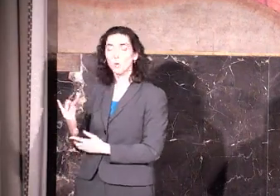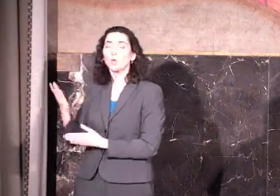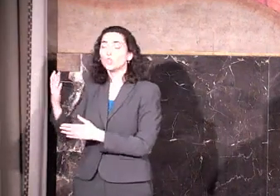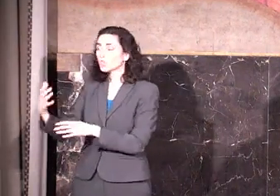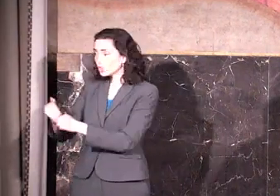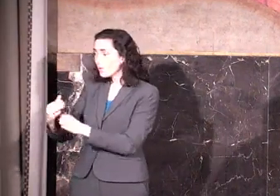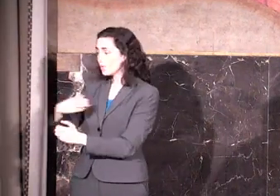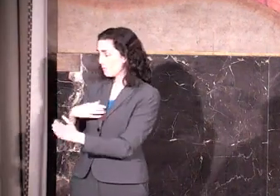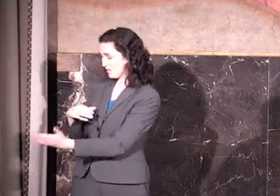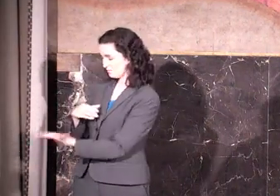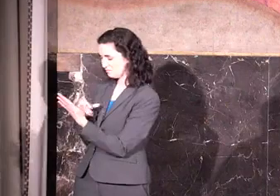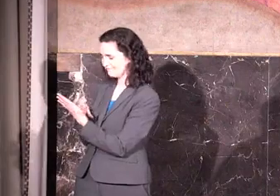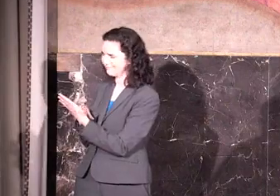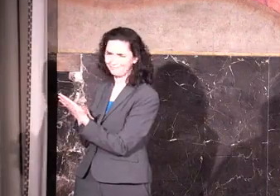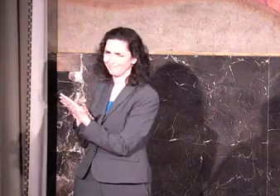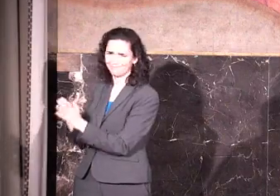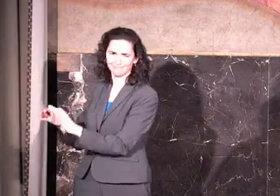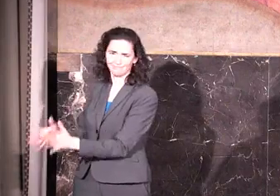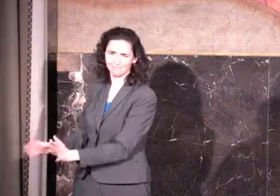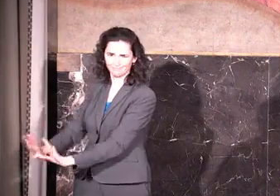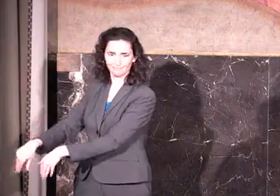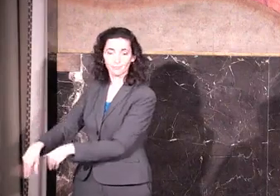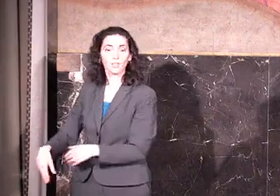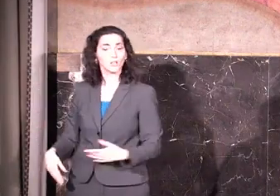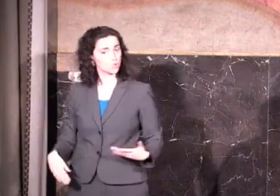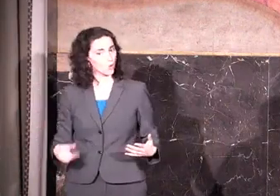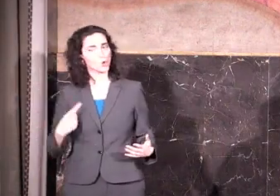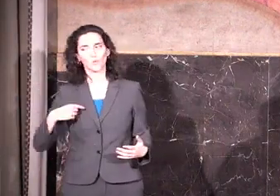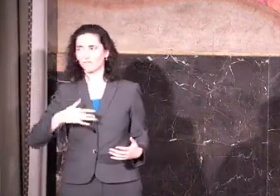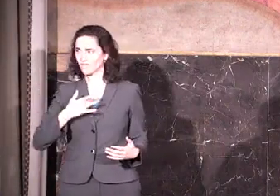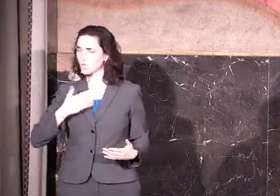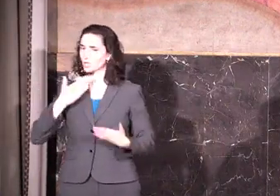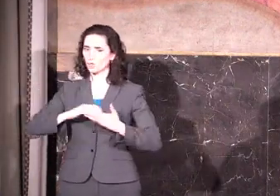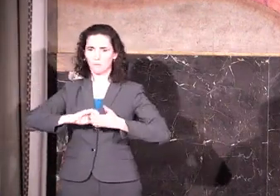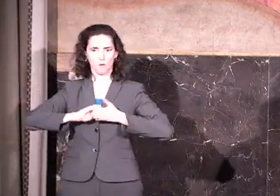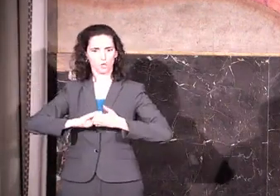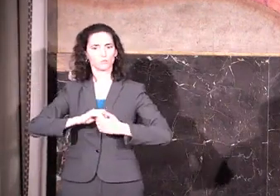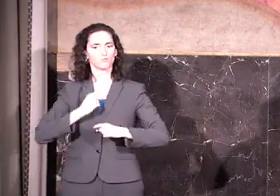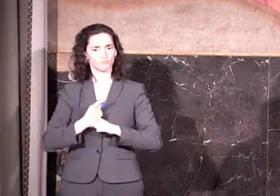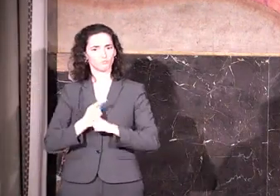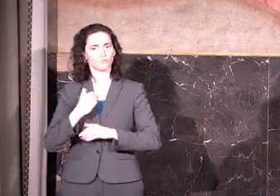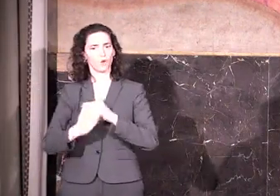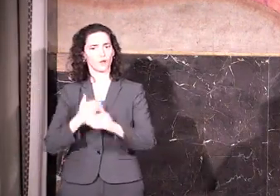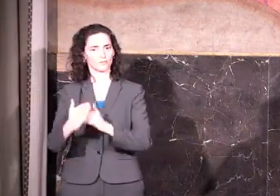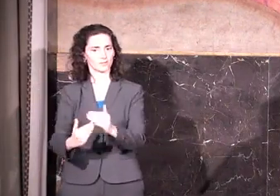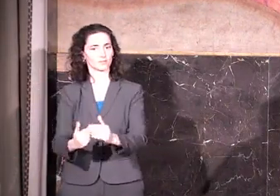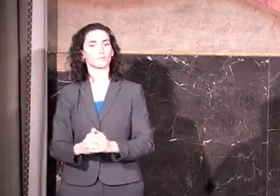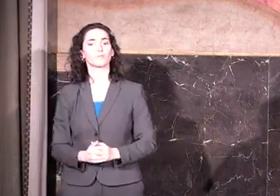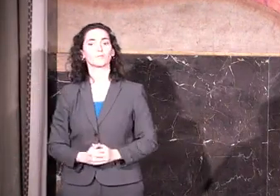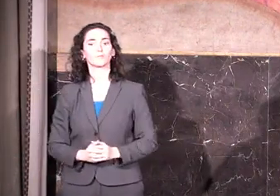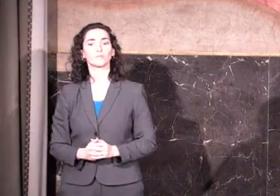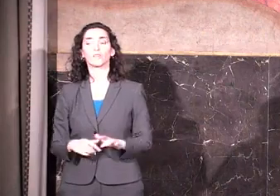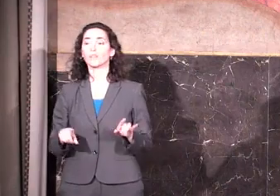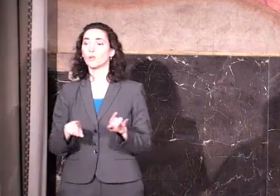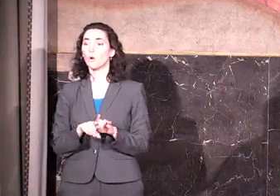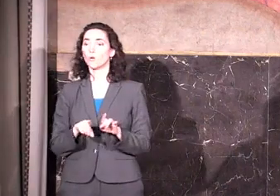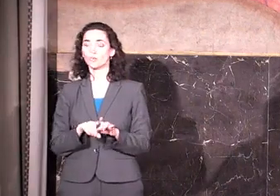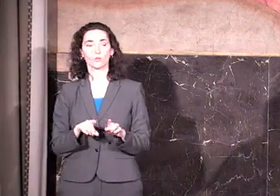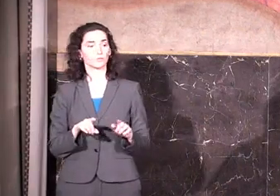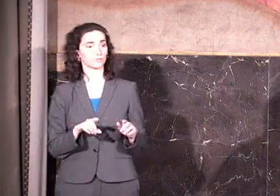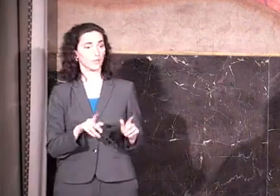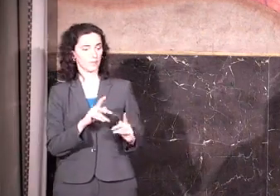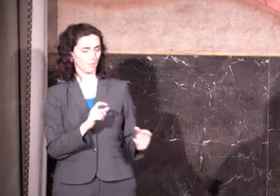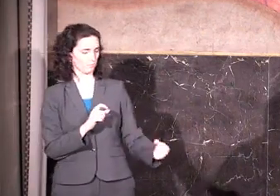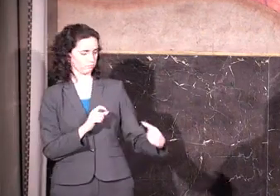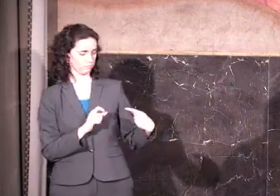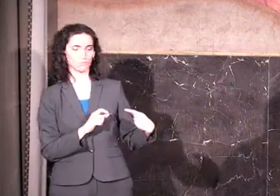So we believe that we're on the right track with building that type of partnership. As I spoke, they'll get the latest information